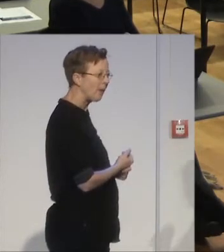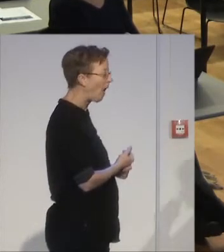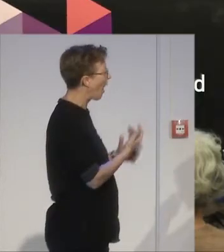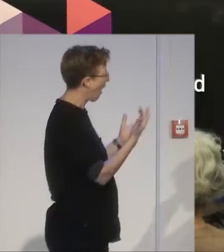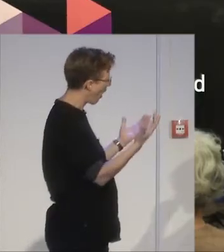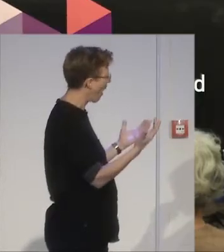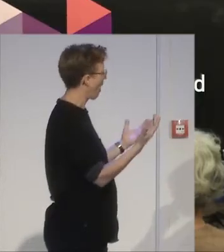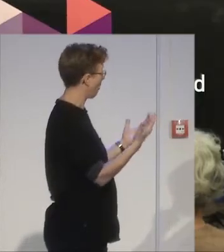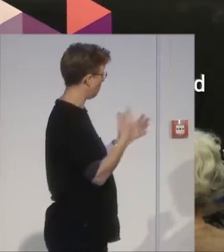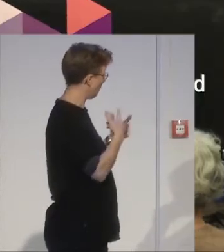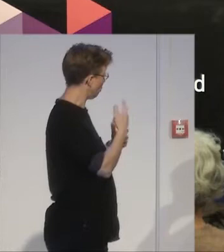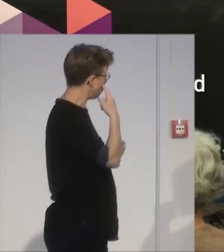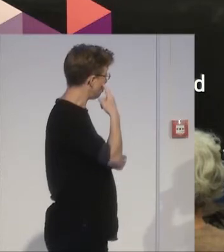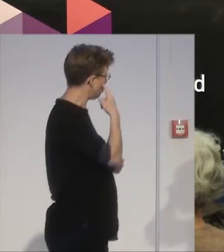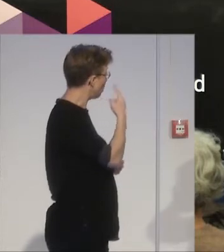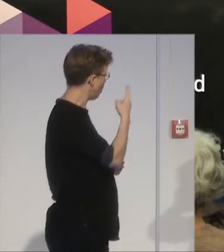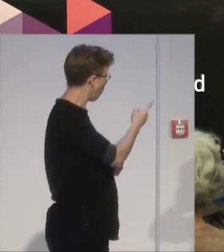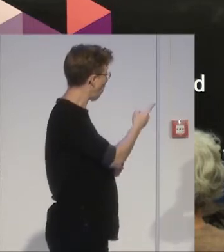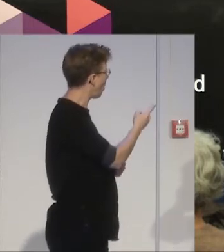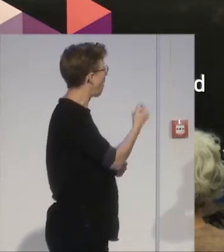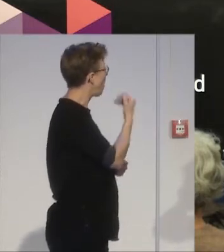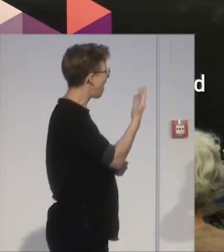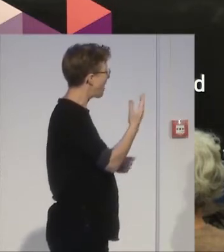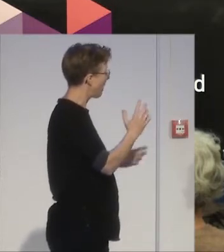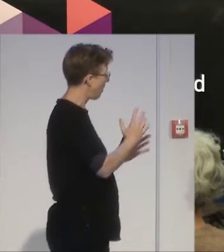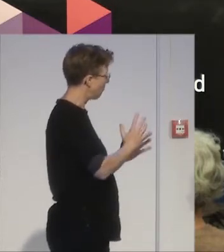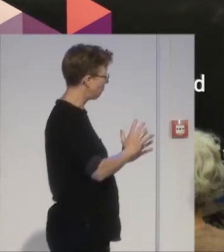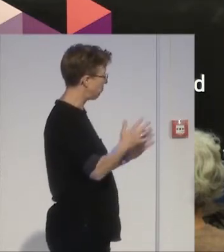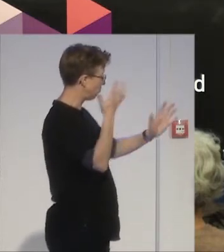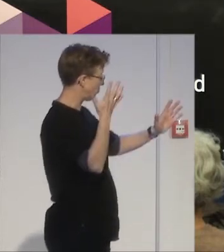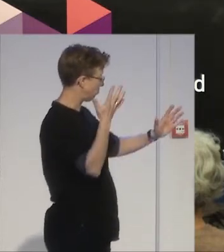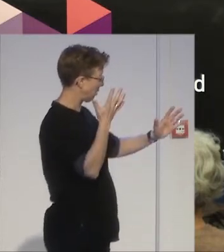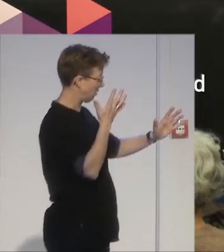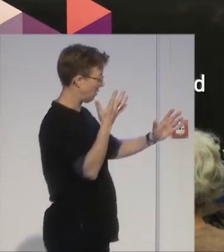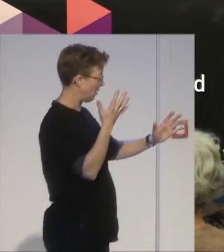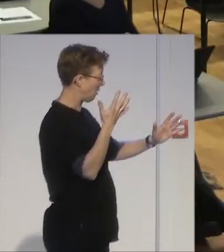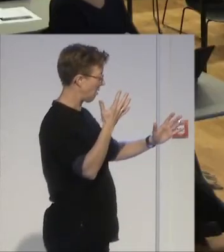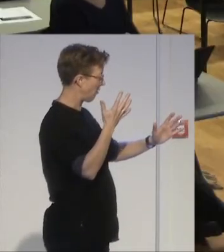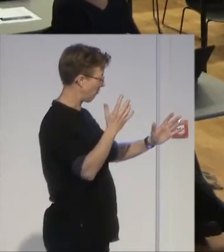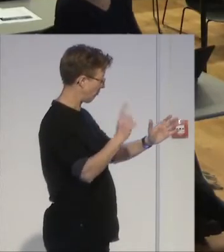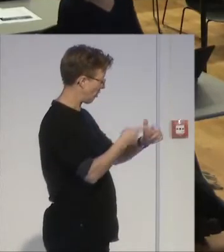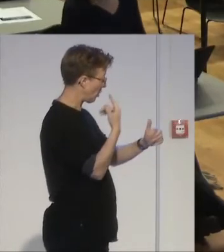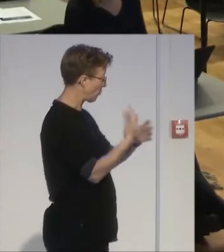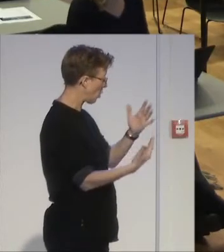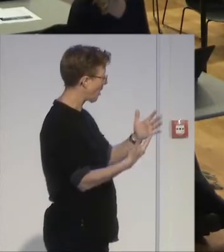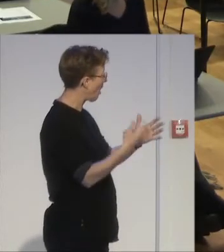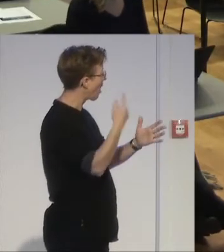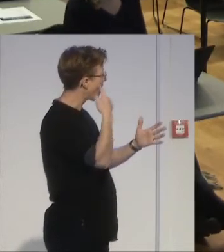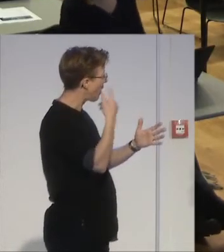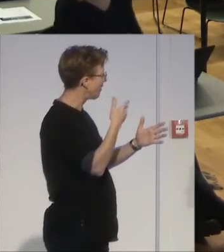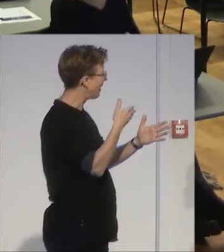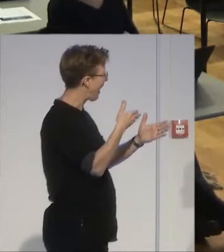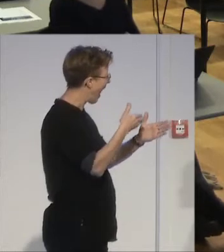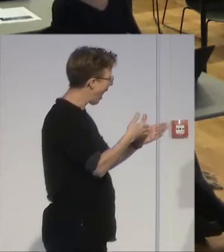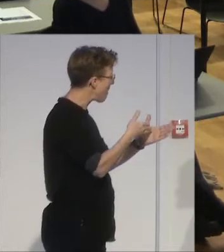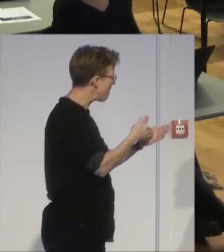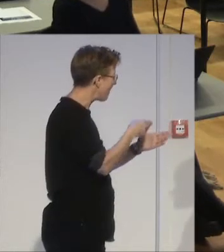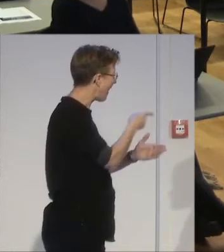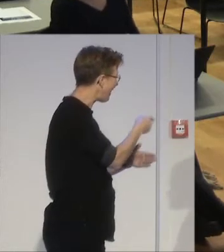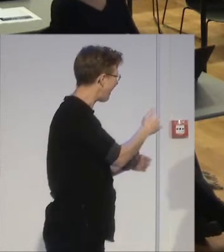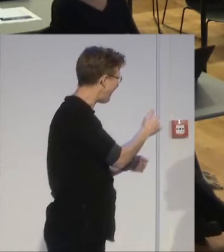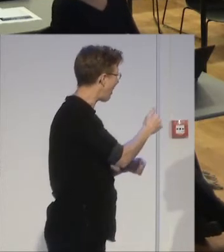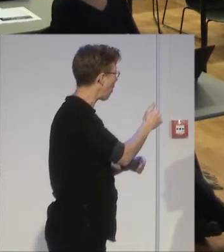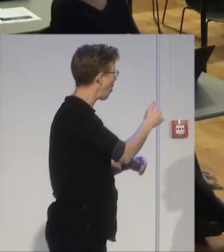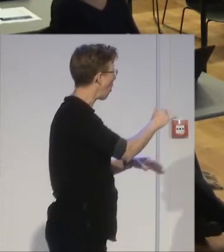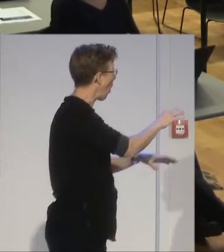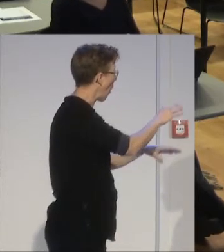Do you feel being a fluent signer inhibit your ability to understand the person with congenital deafblindness?"